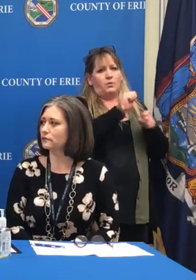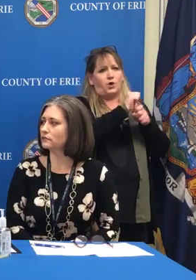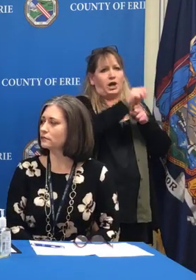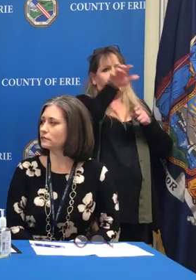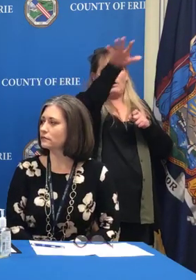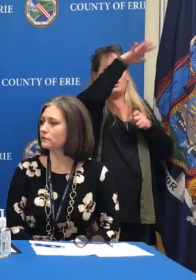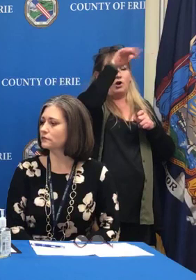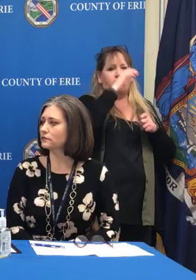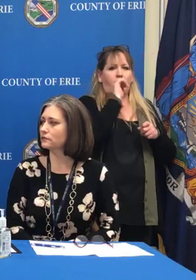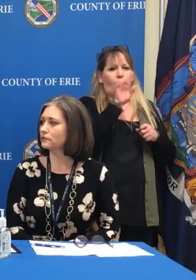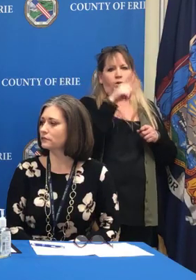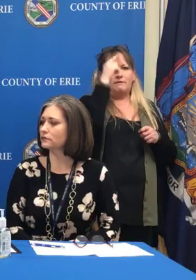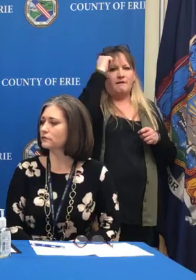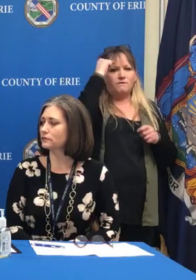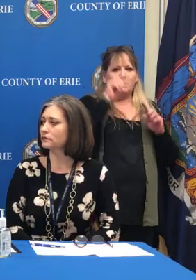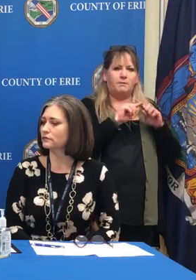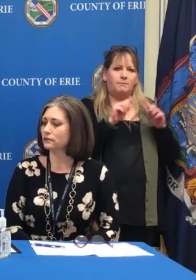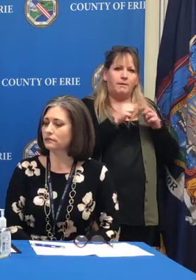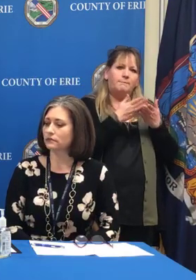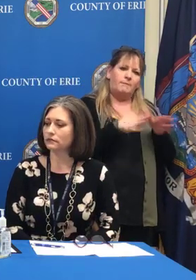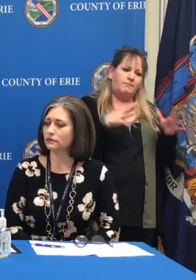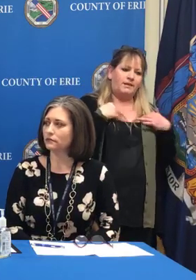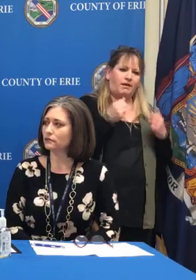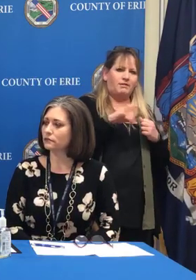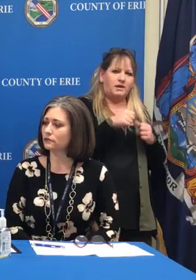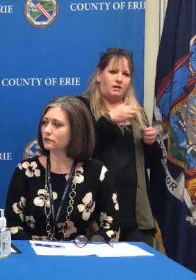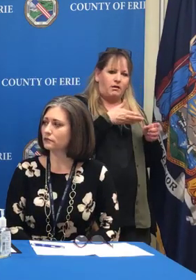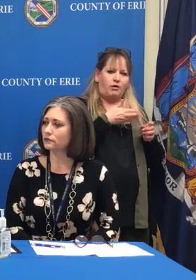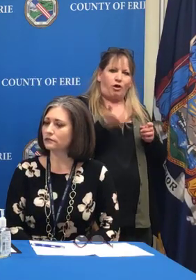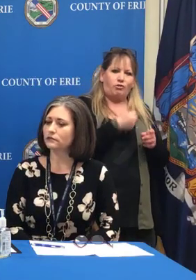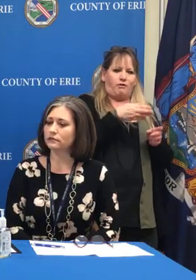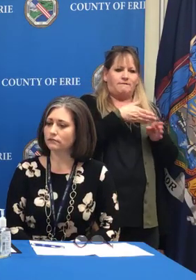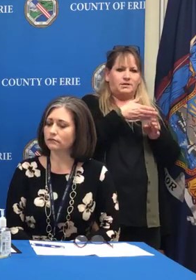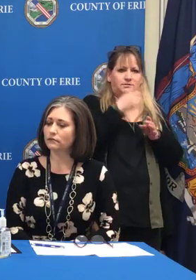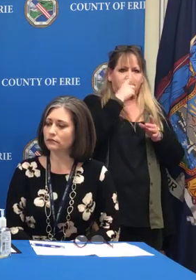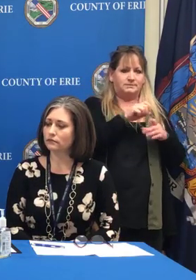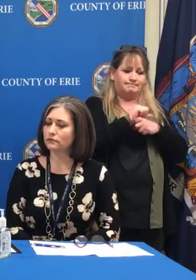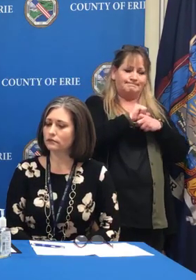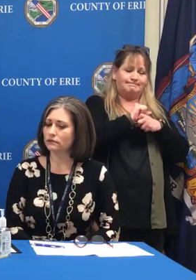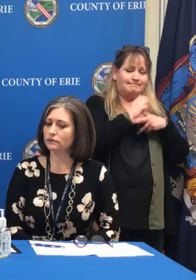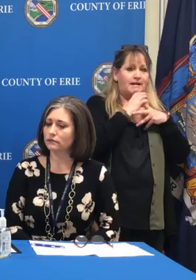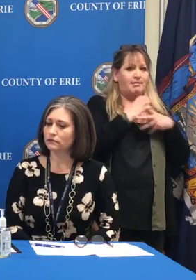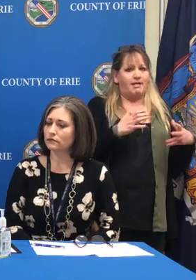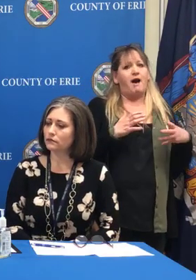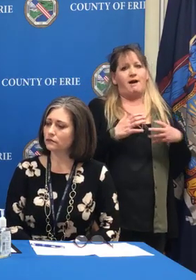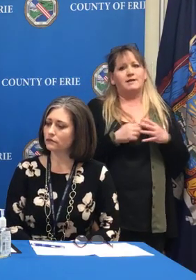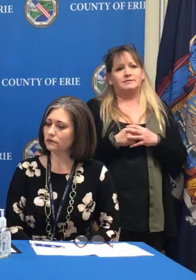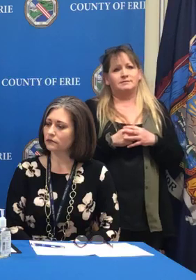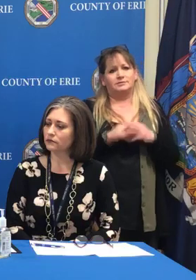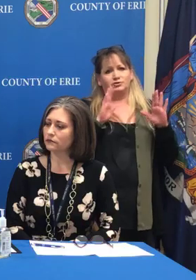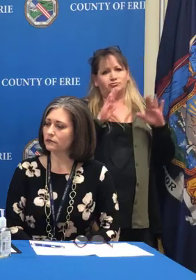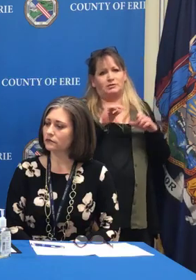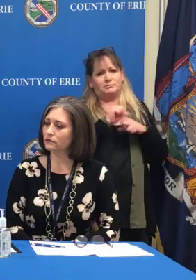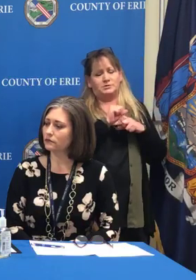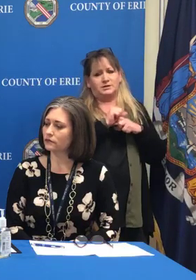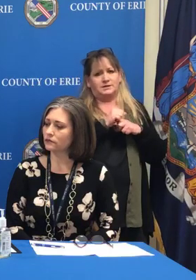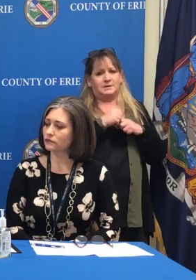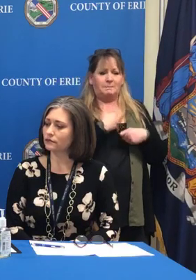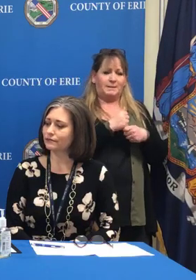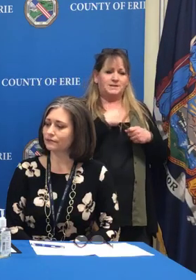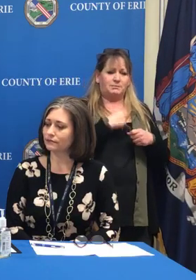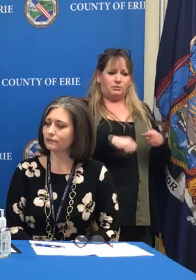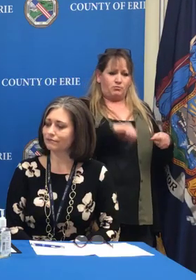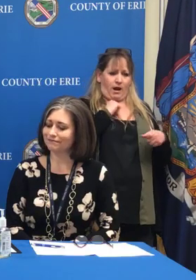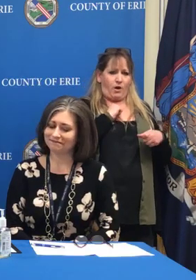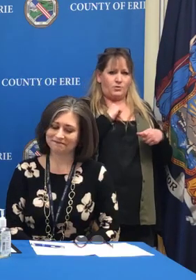just in government, but in the public health and other fields, because they're putting in a lot of hours. They're putting in great work, and it makes me proud to be